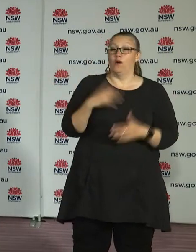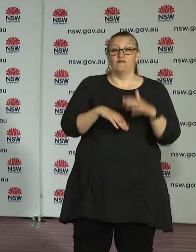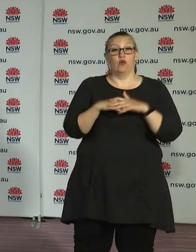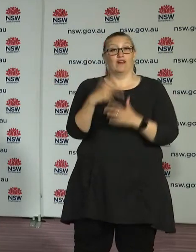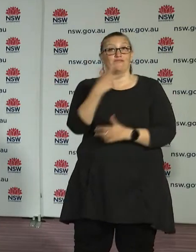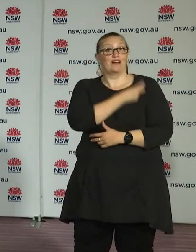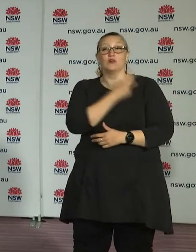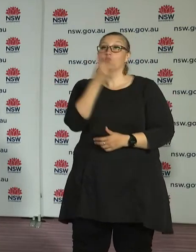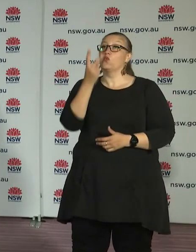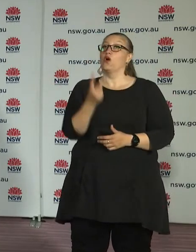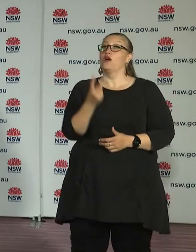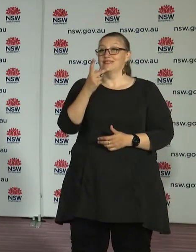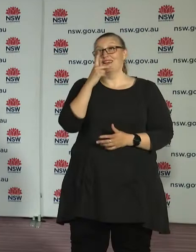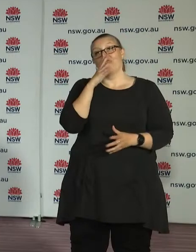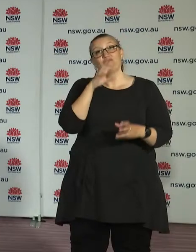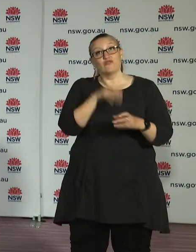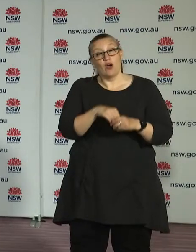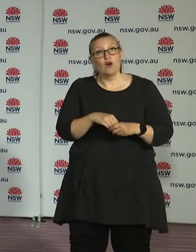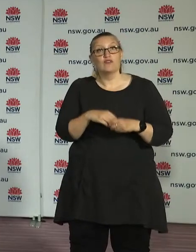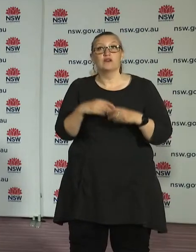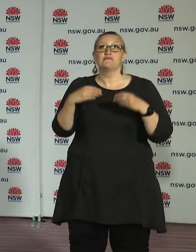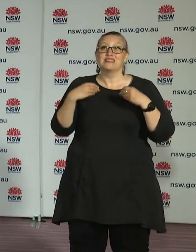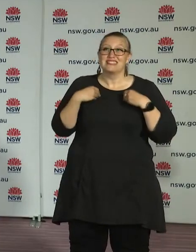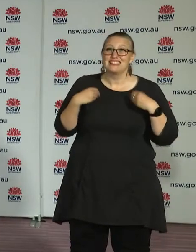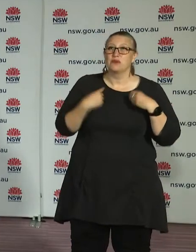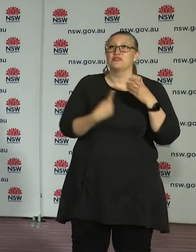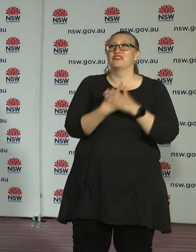business activity and obviously hospitality at that time.